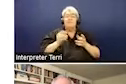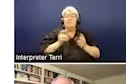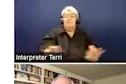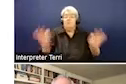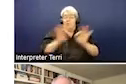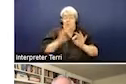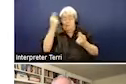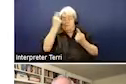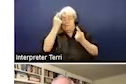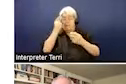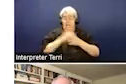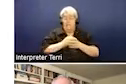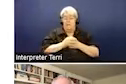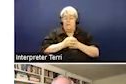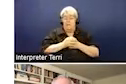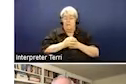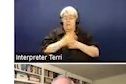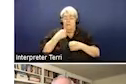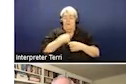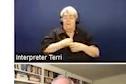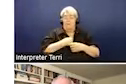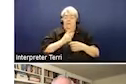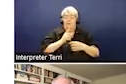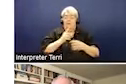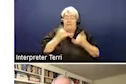that we are really at a point where,